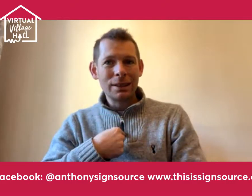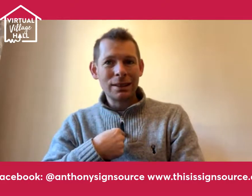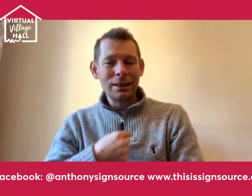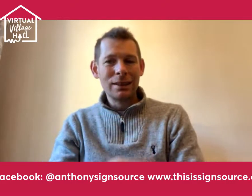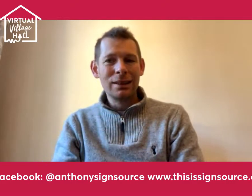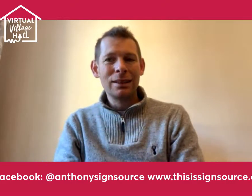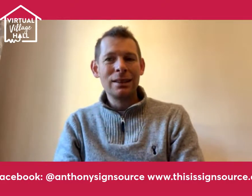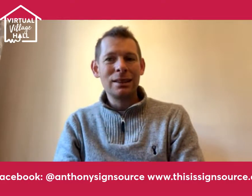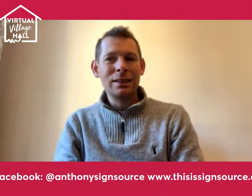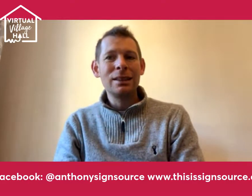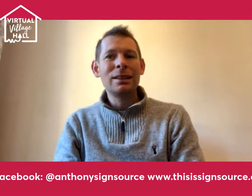and excuse me,